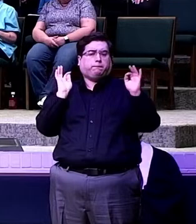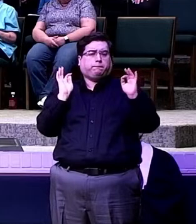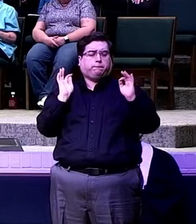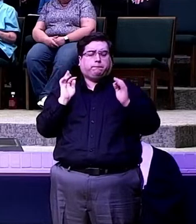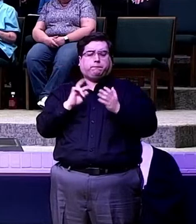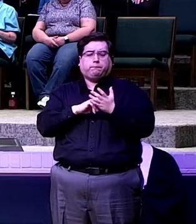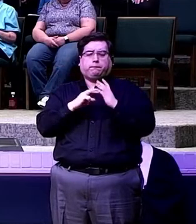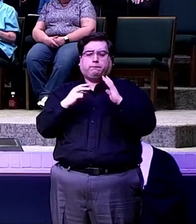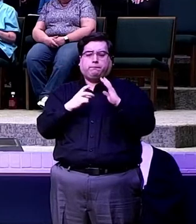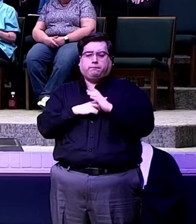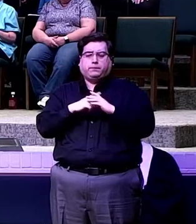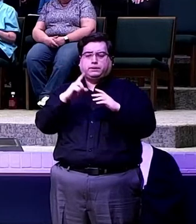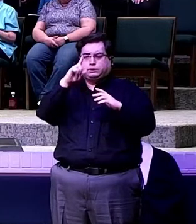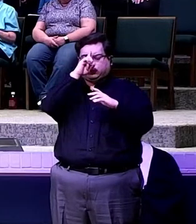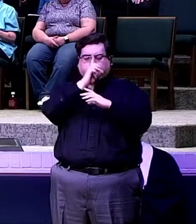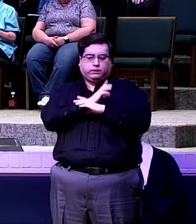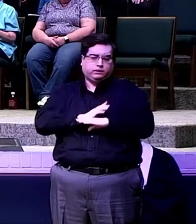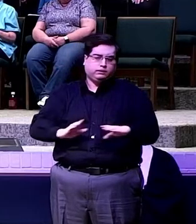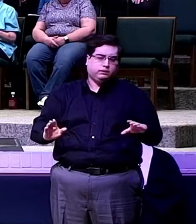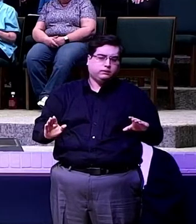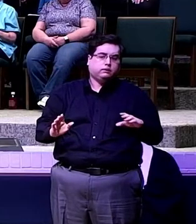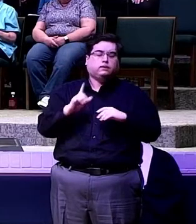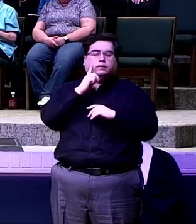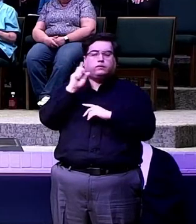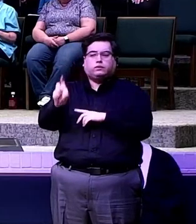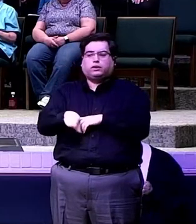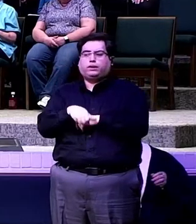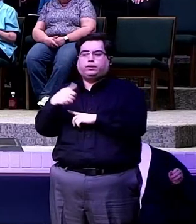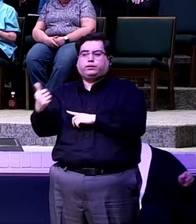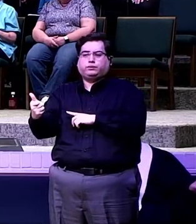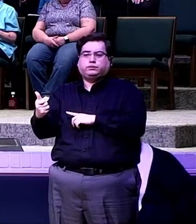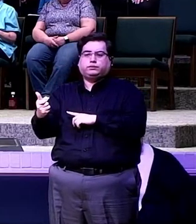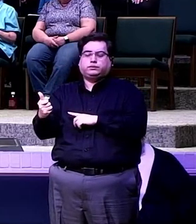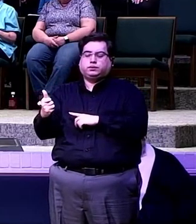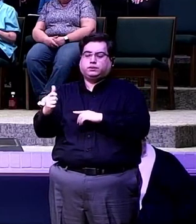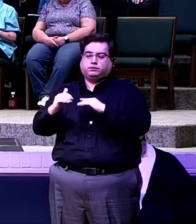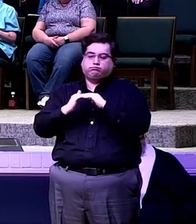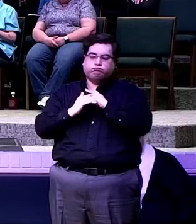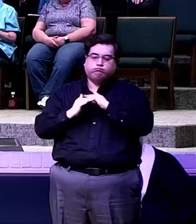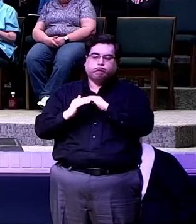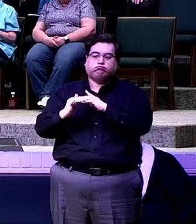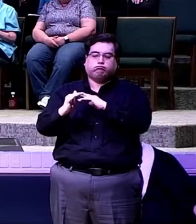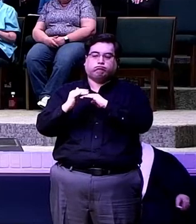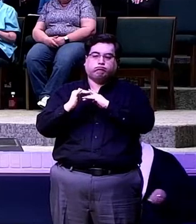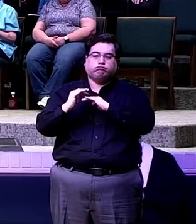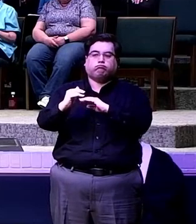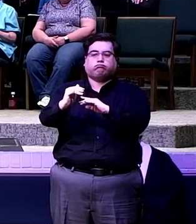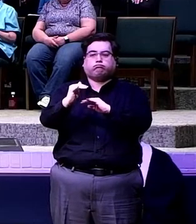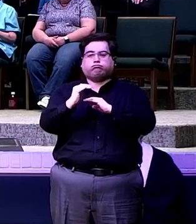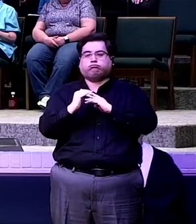It's serenity. For others, it's the calm in the storm.